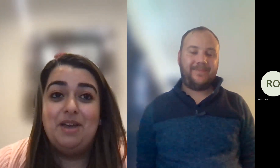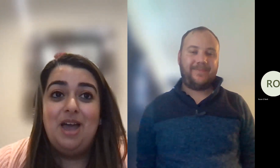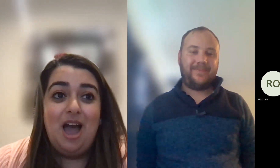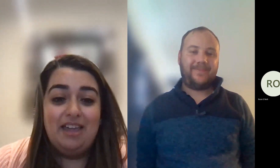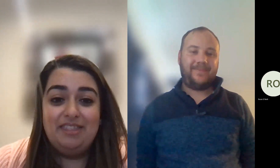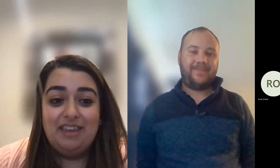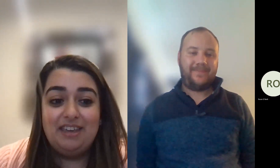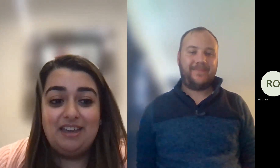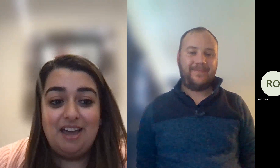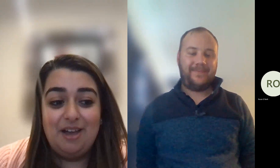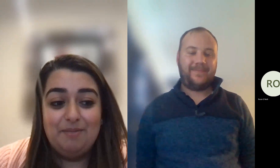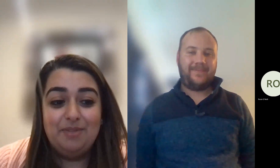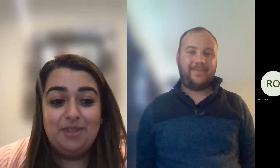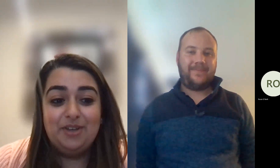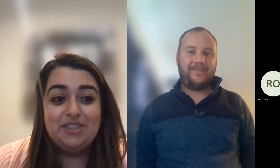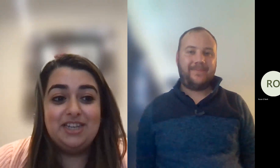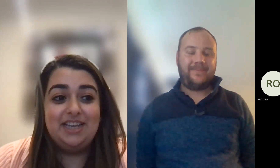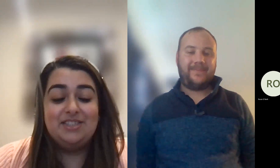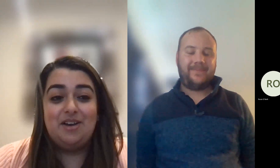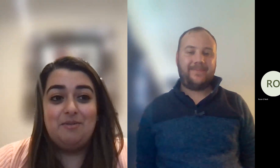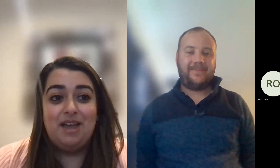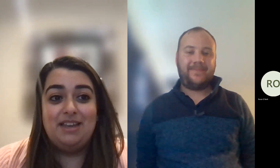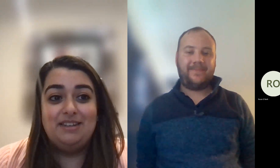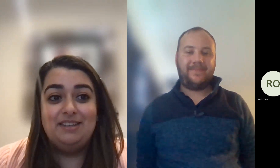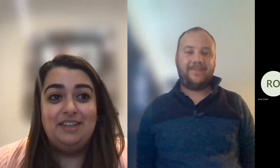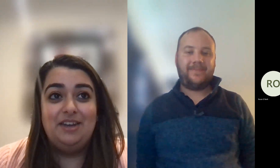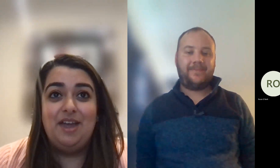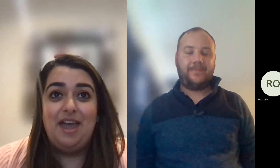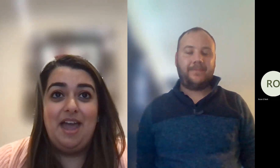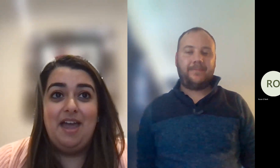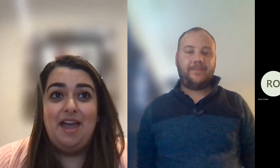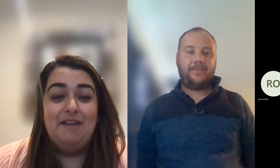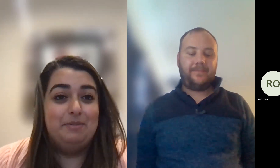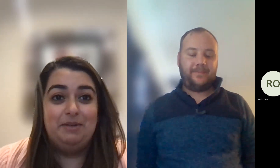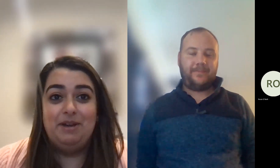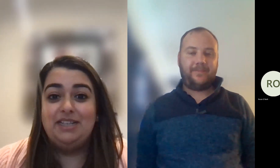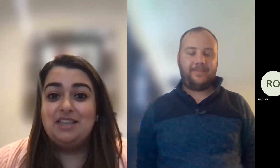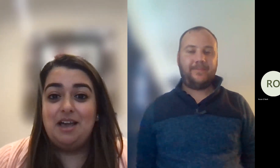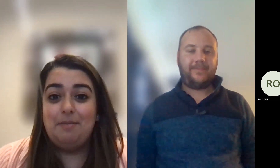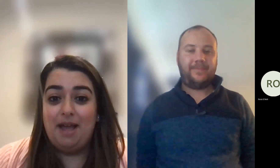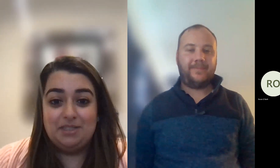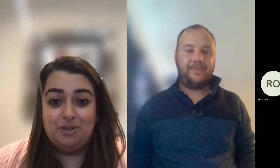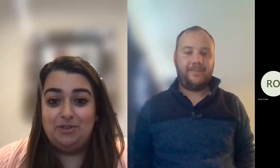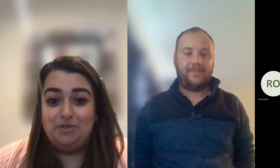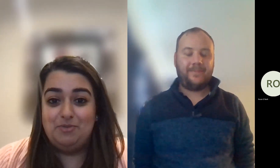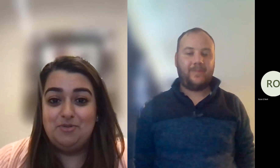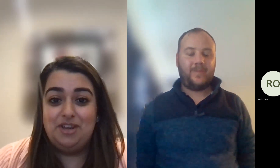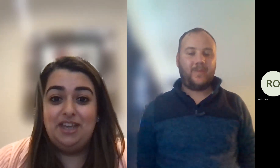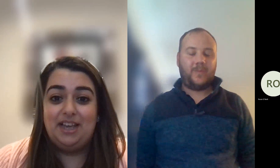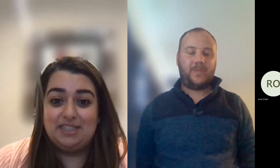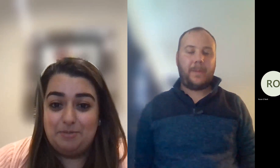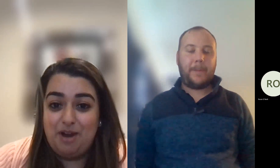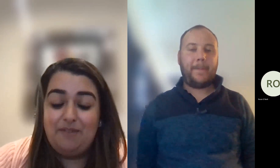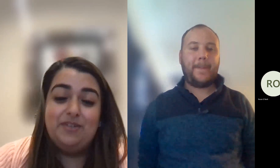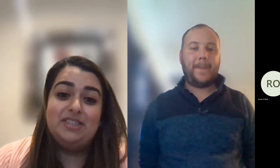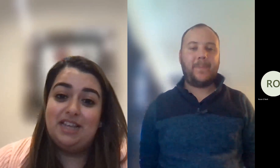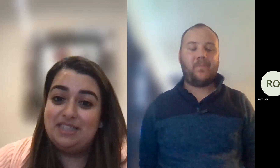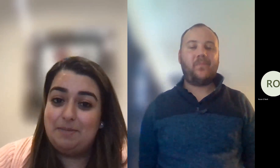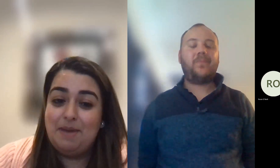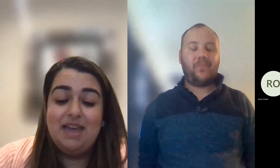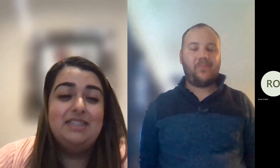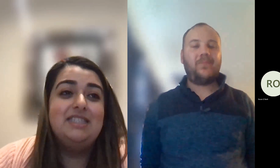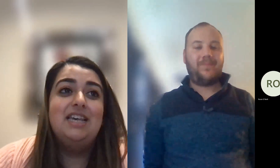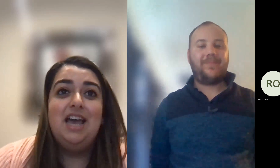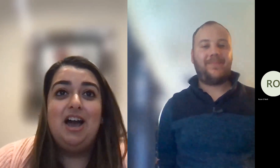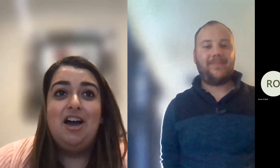other job. I think the good days are when everybody wakes up, has a wonderful morning, has their breakfast,